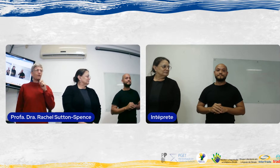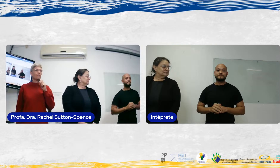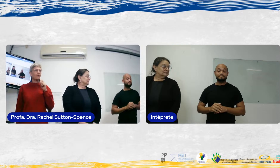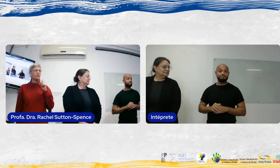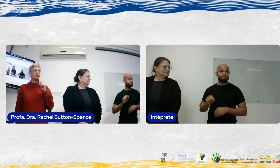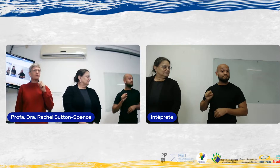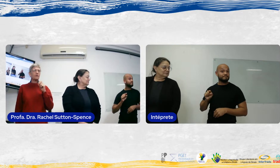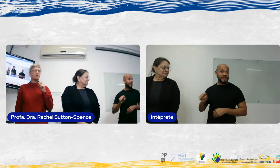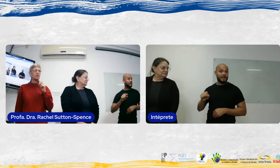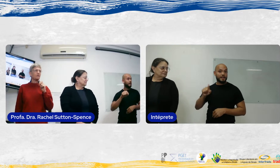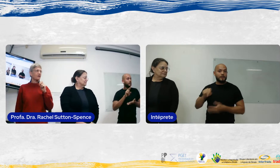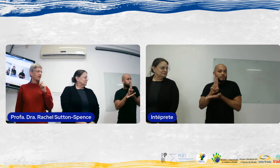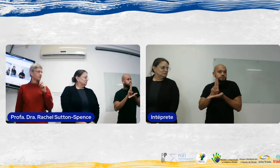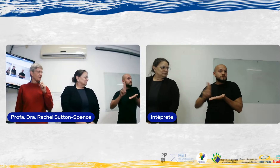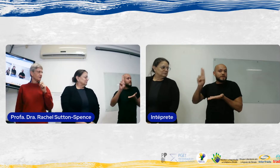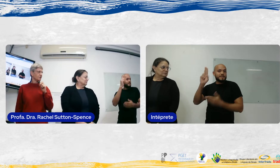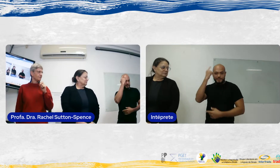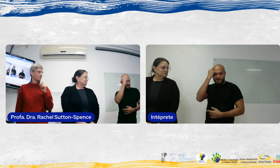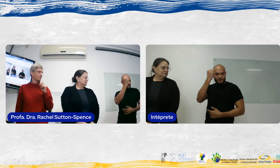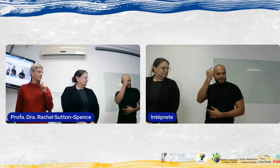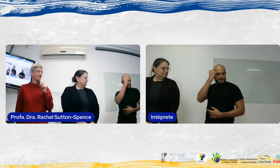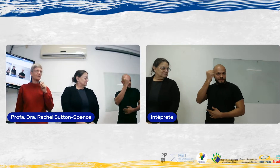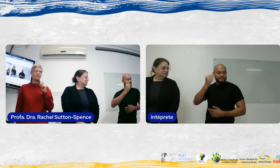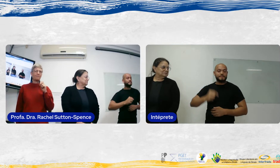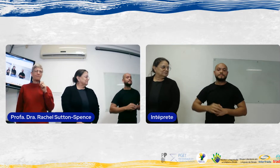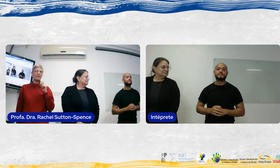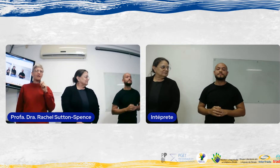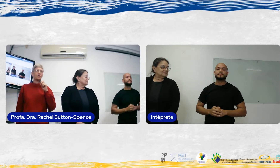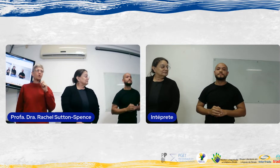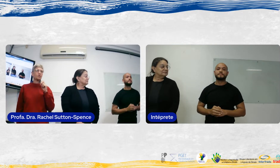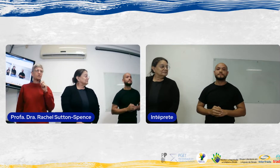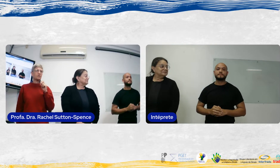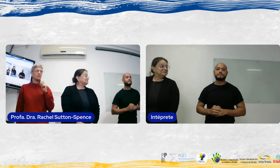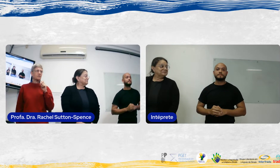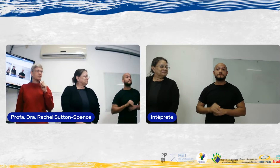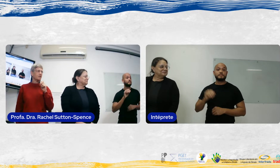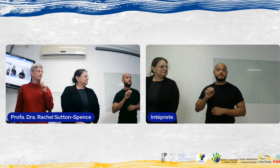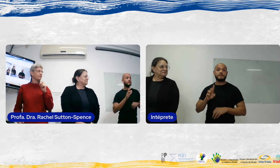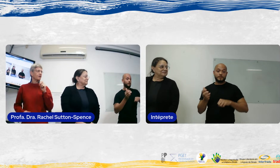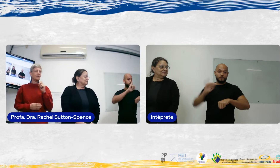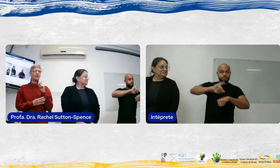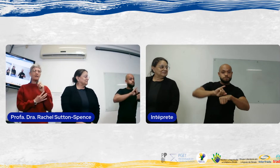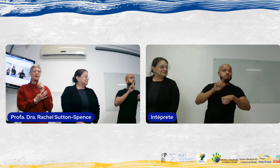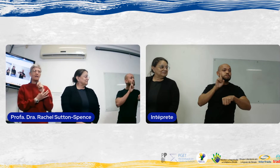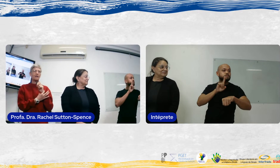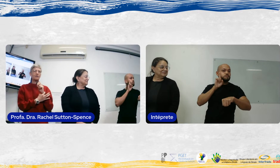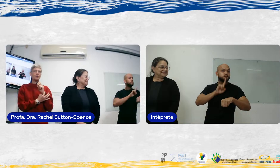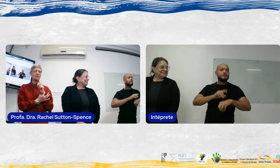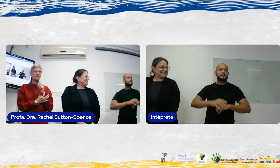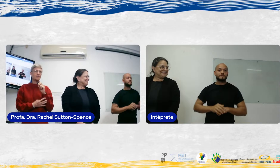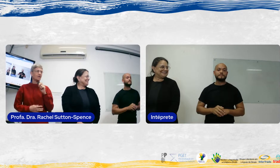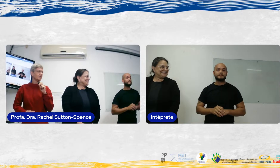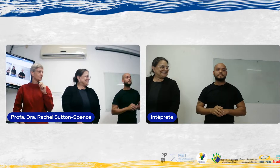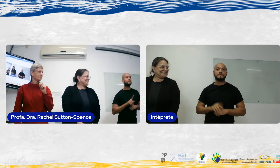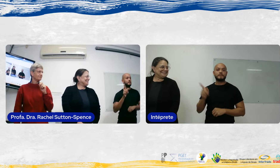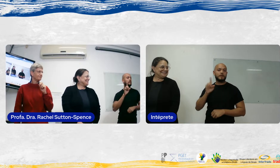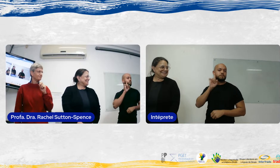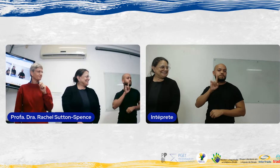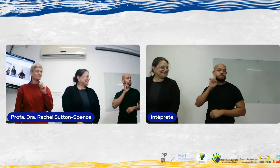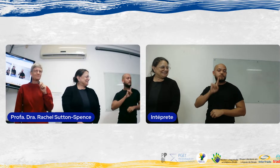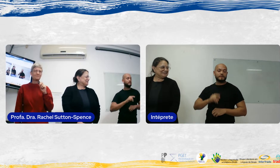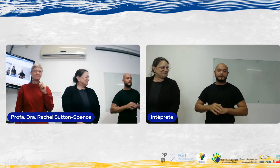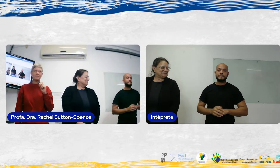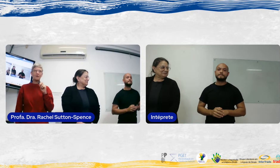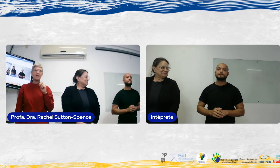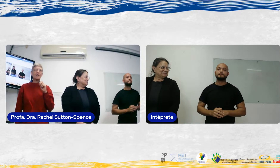She's from the University of Gallaudet in Washington, D.C., in the United States.